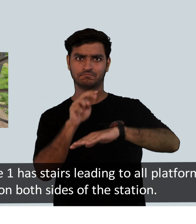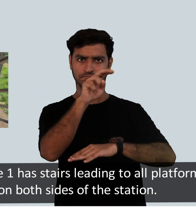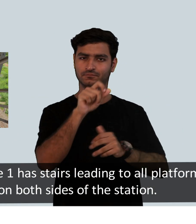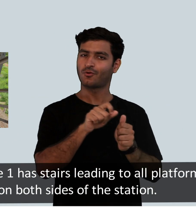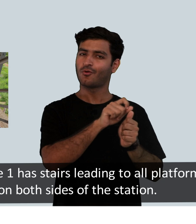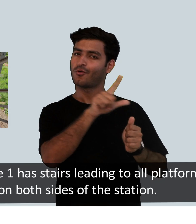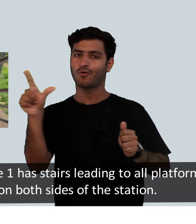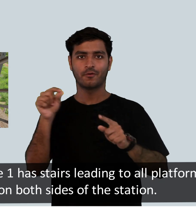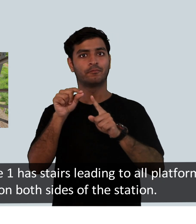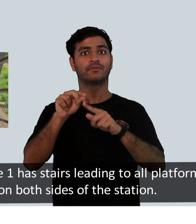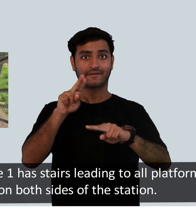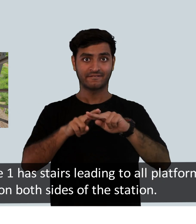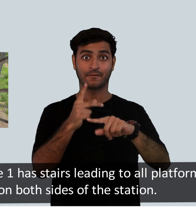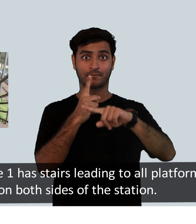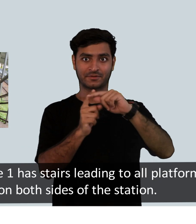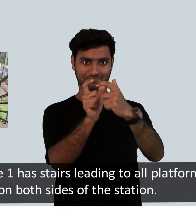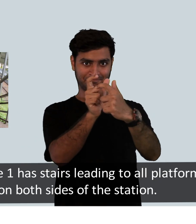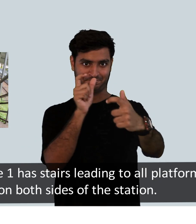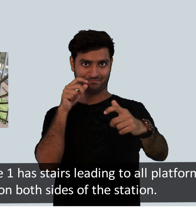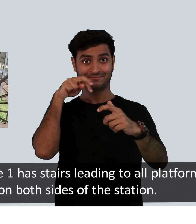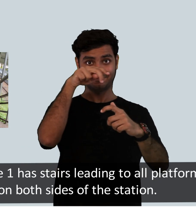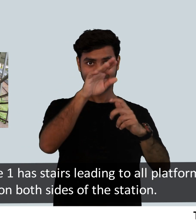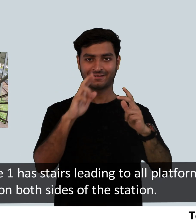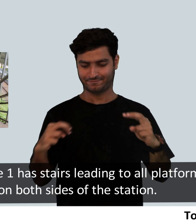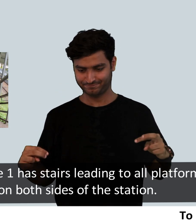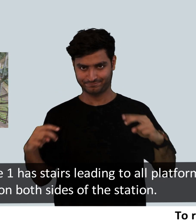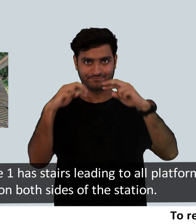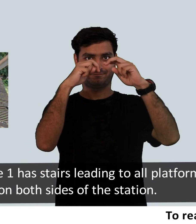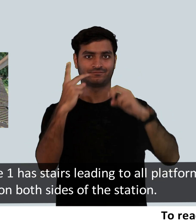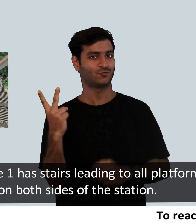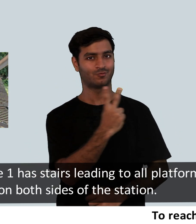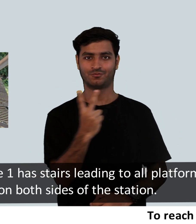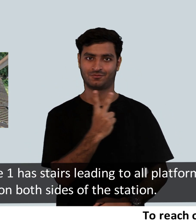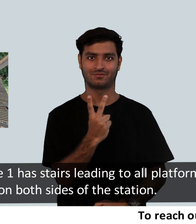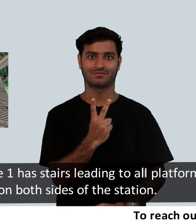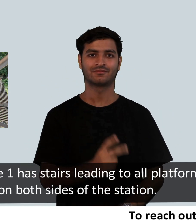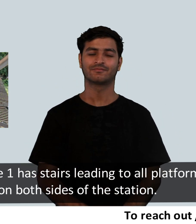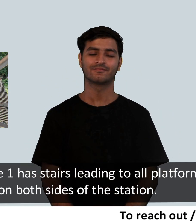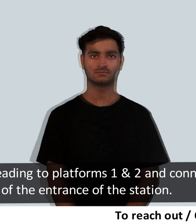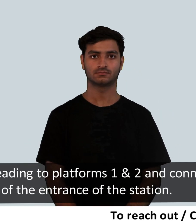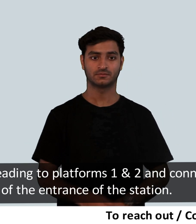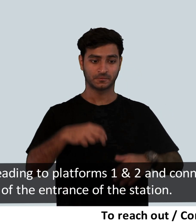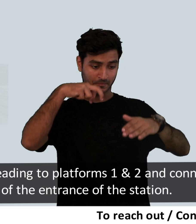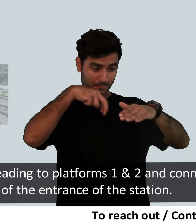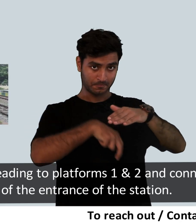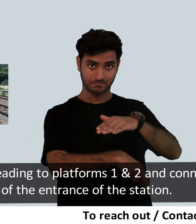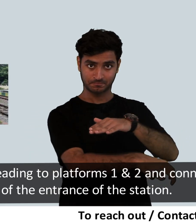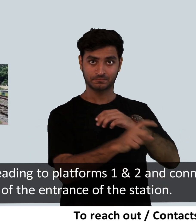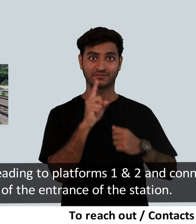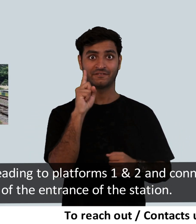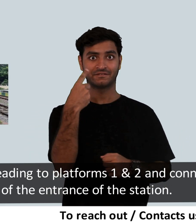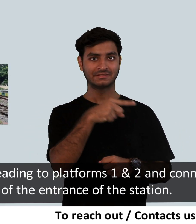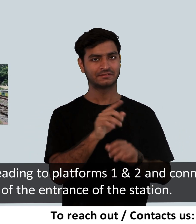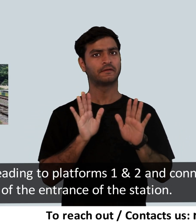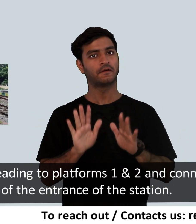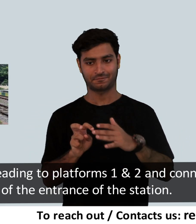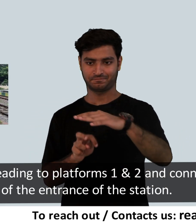stairs leading to all platforms and entry on both sides of the station. Subway 1 has stairs leading